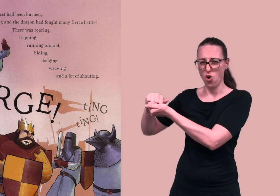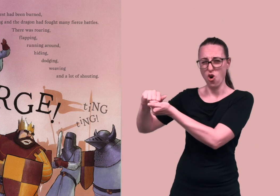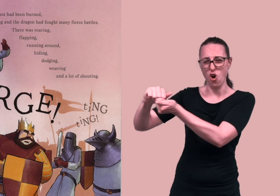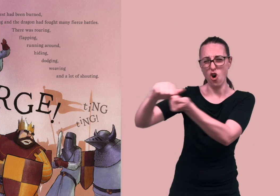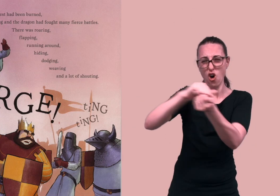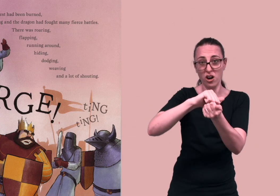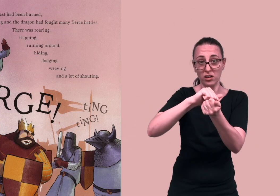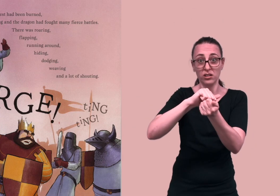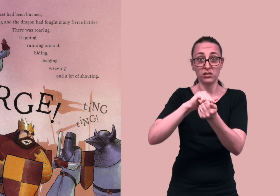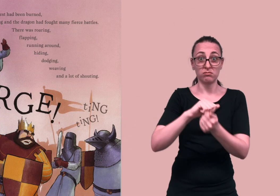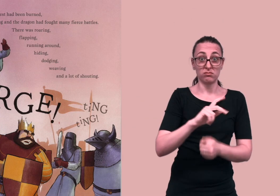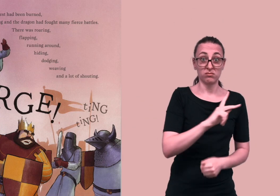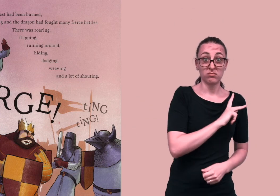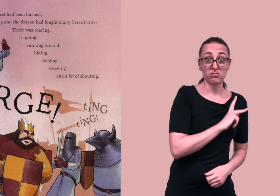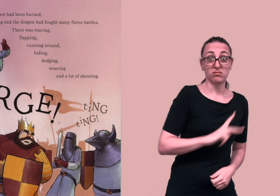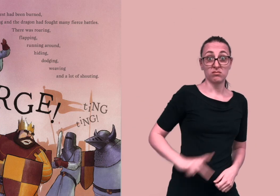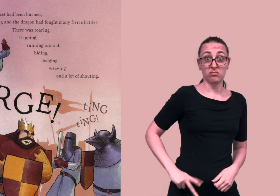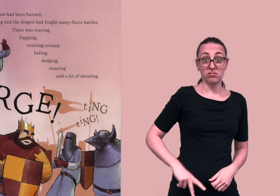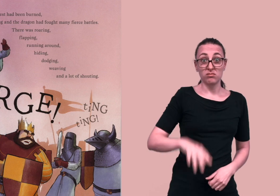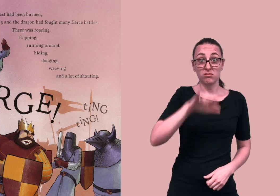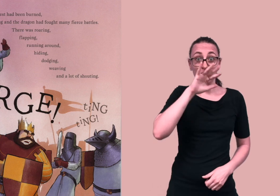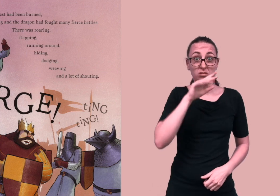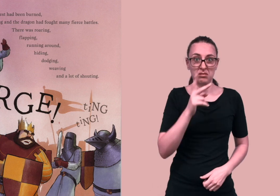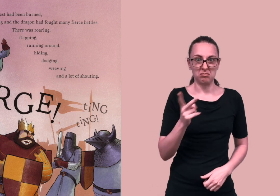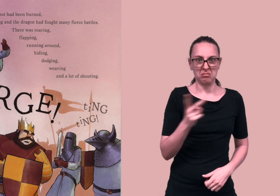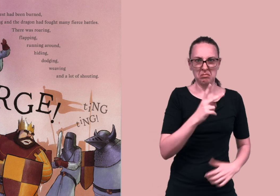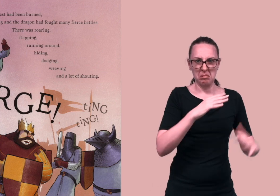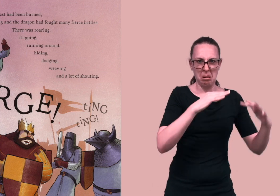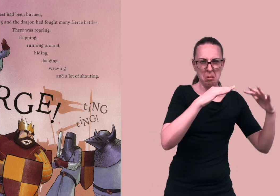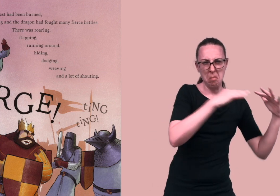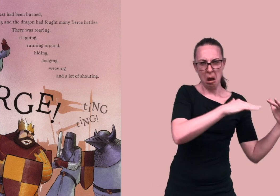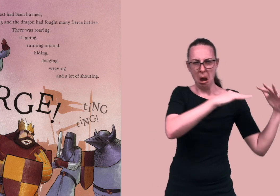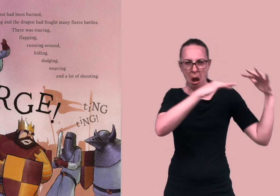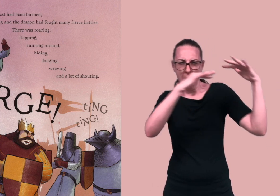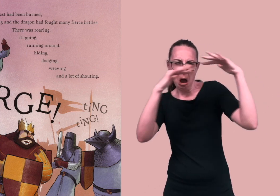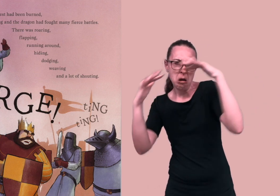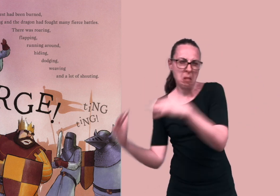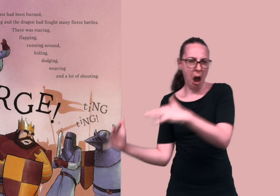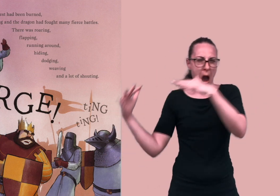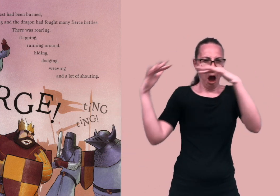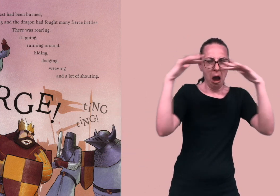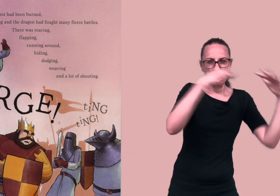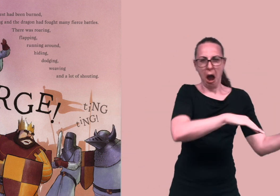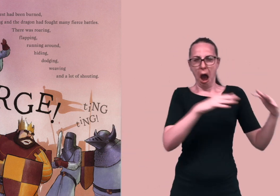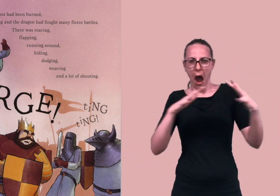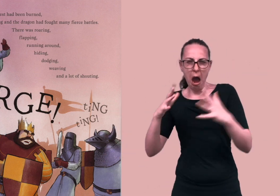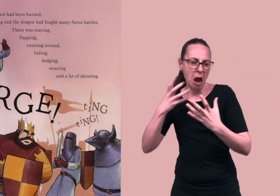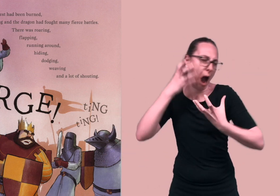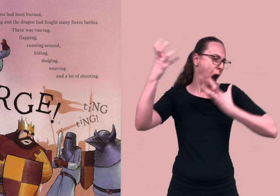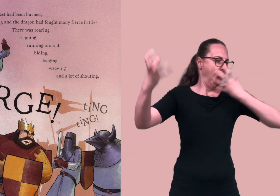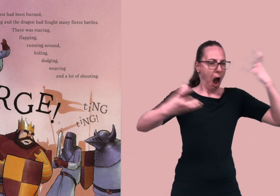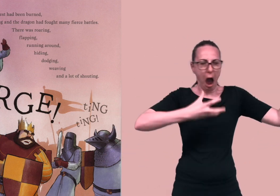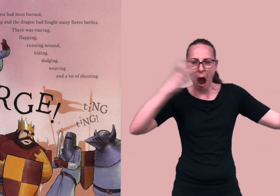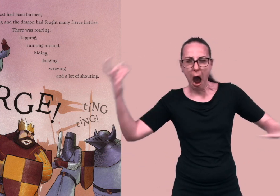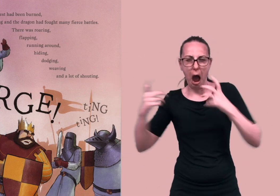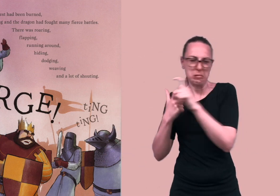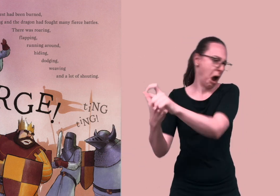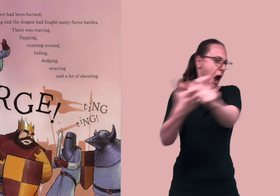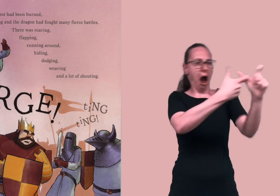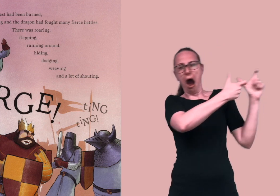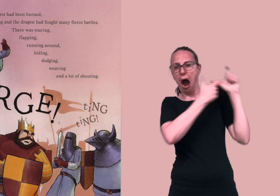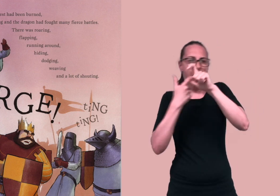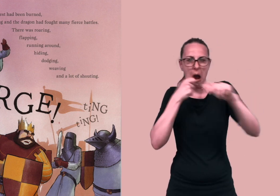Since the forest had been burned, the king and the dragon had fought many fierce battles. There